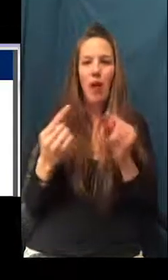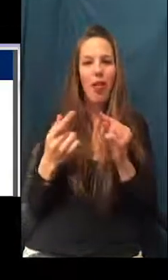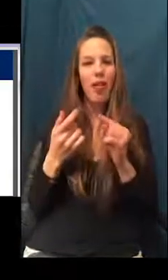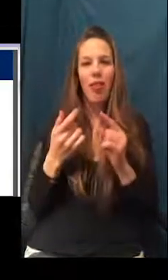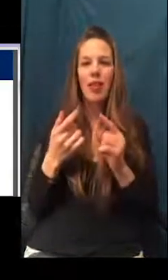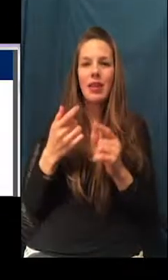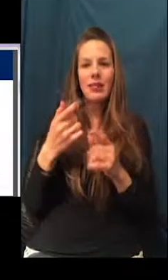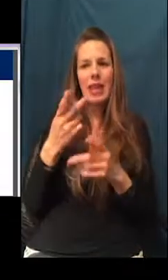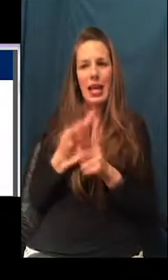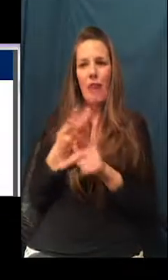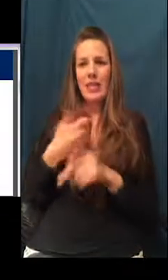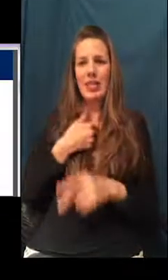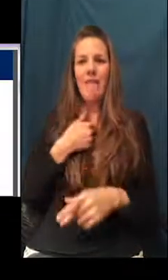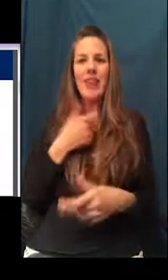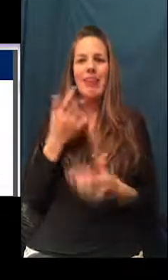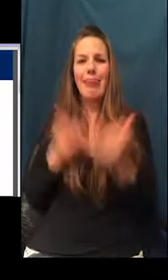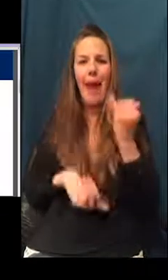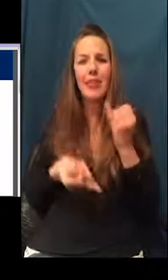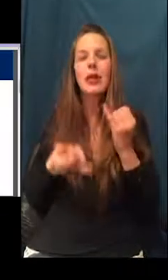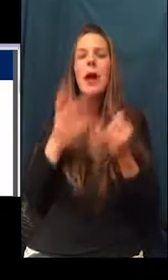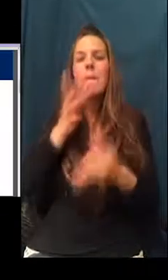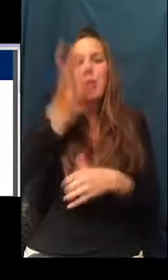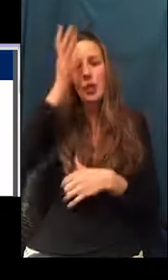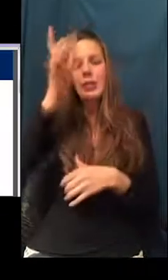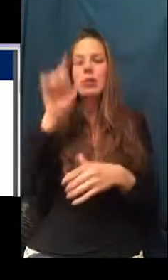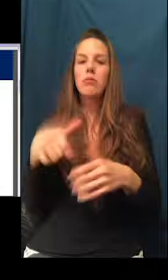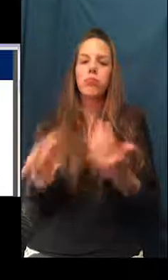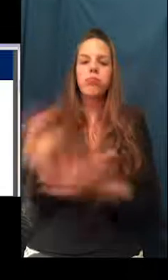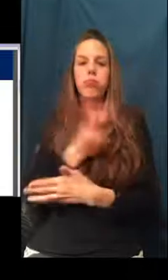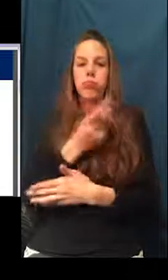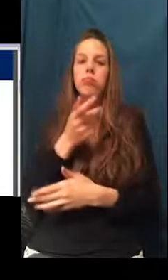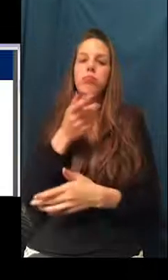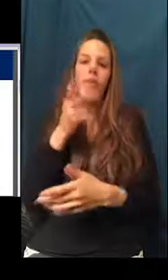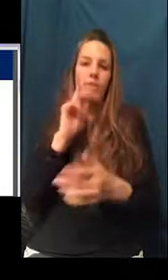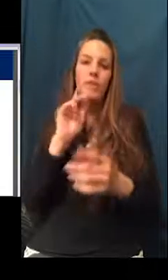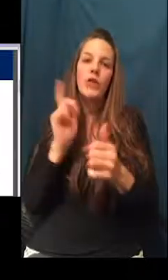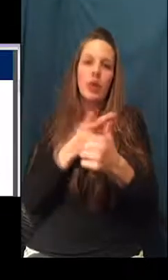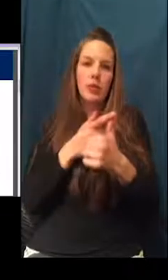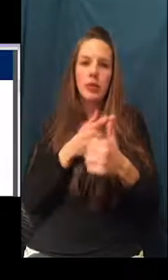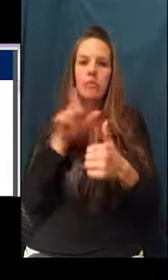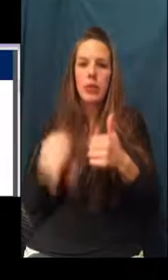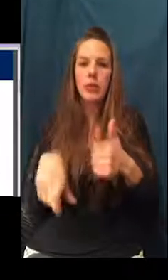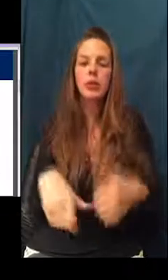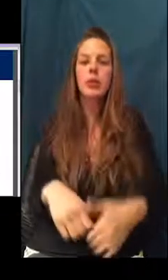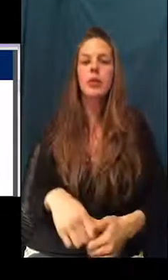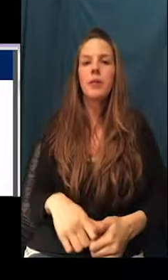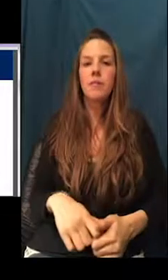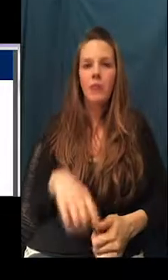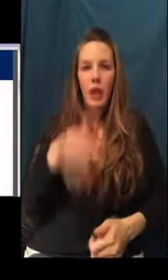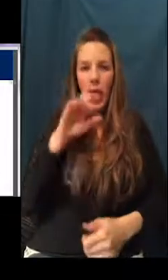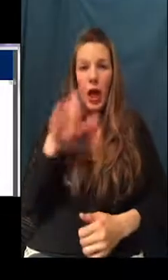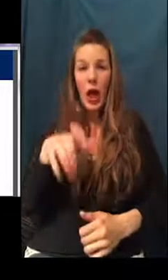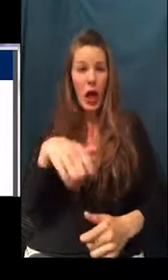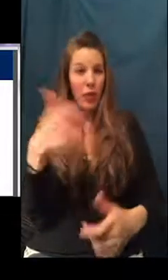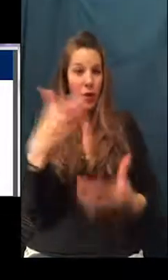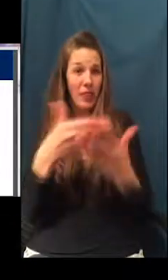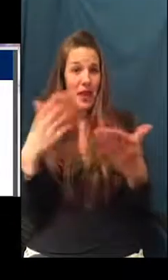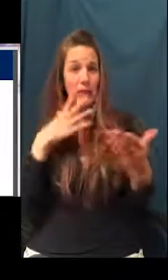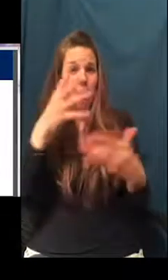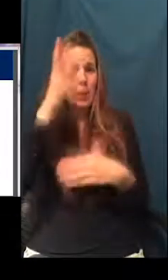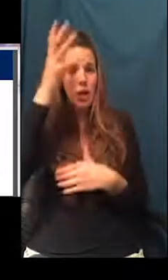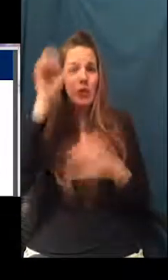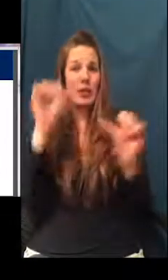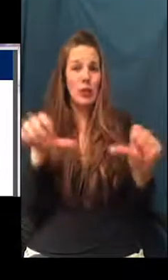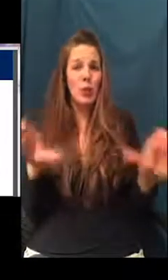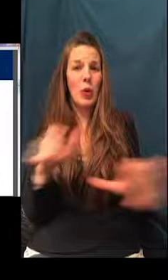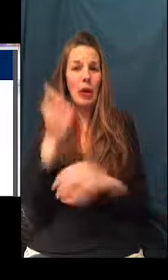ourselves last, but this is a time where parents really need to make sure they're putting themselves first. I think another thing that parents can do is